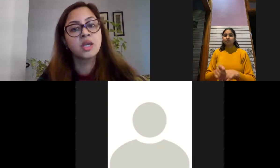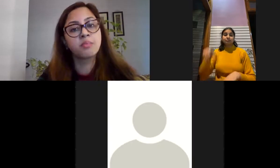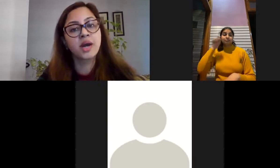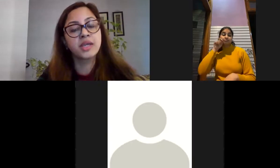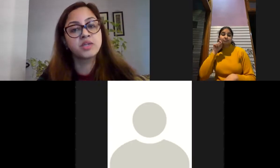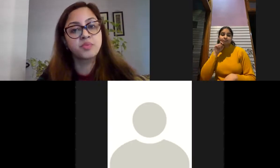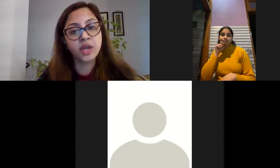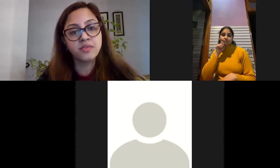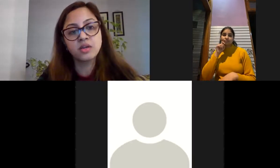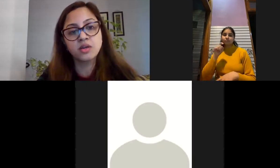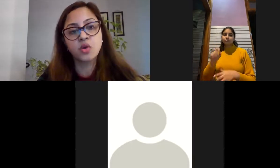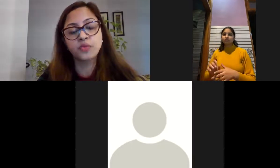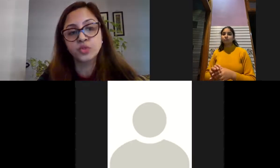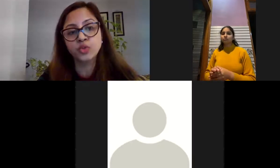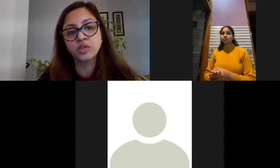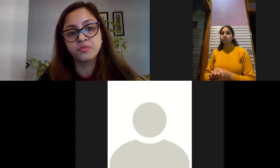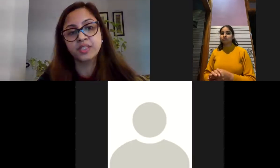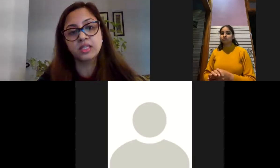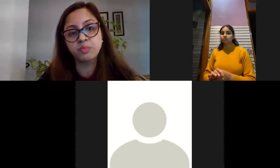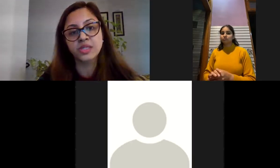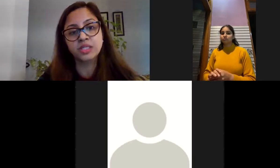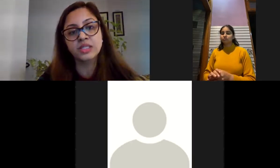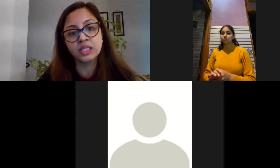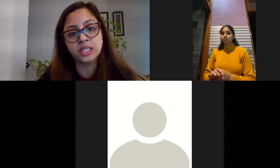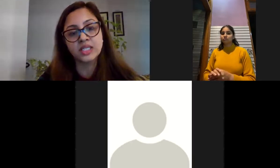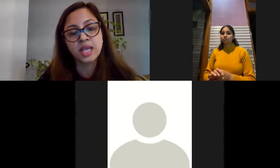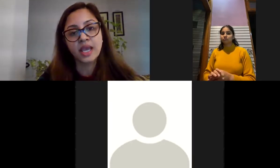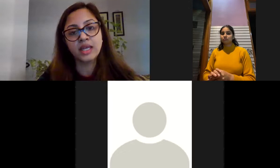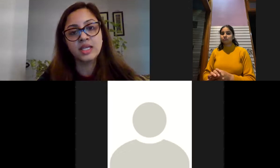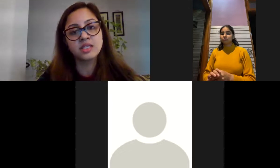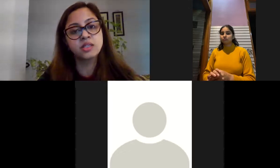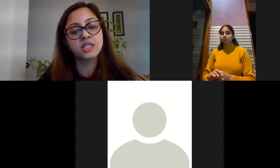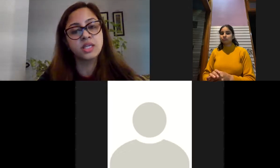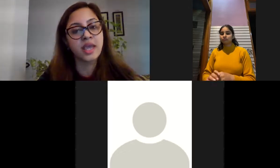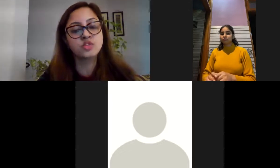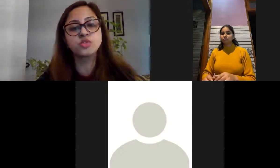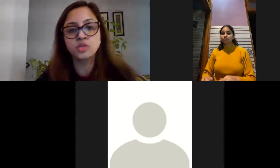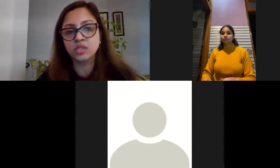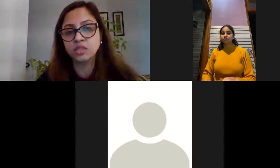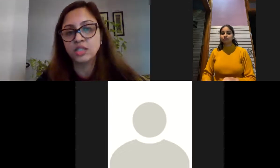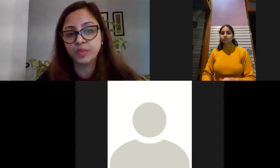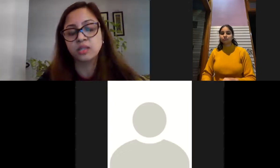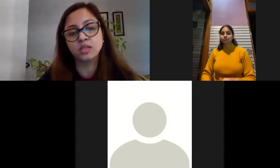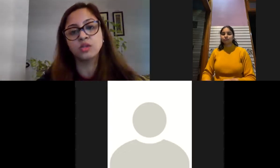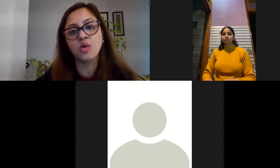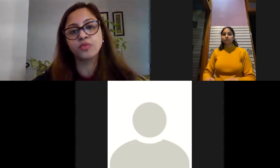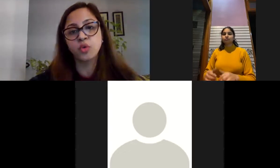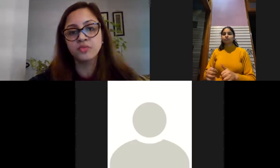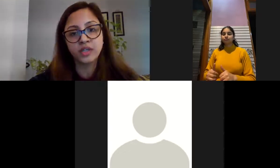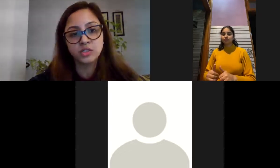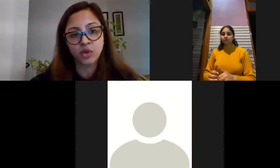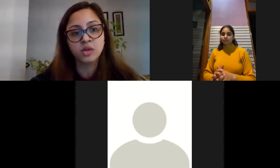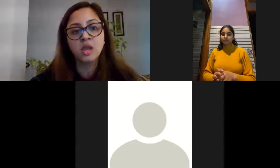sexuality by depriving her of social, physical, personal needs, and later the exorcist spectacle